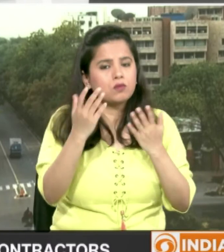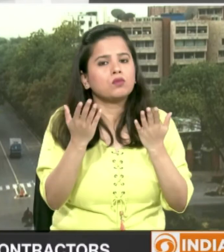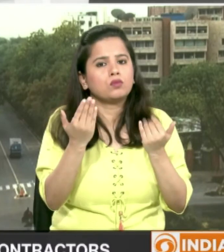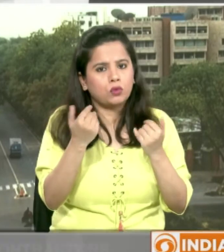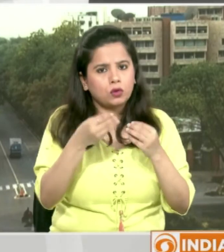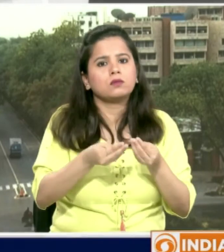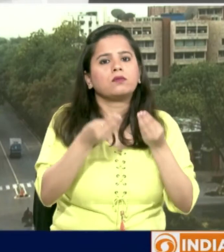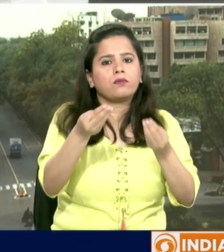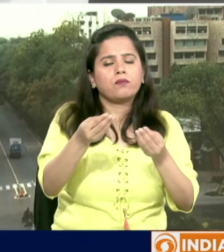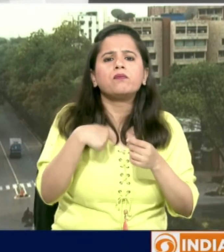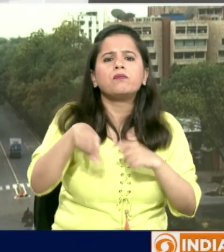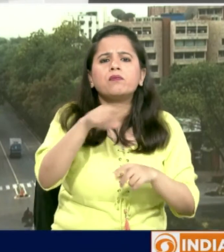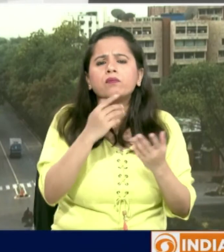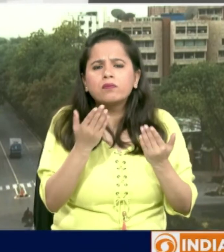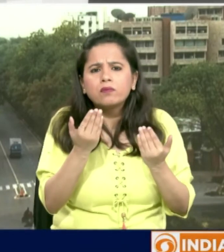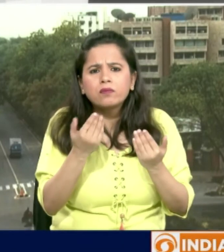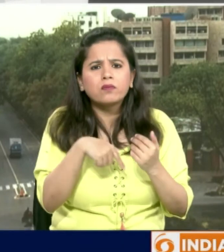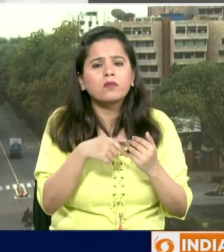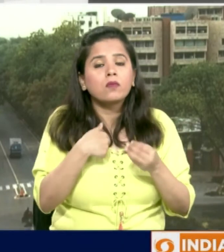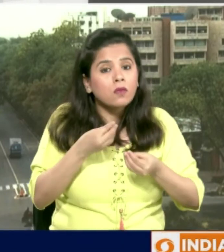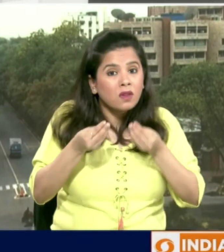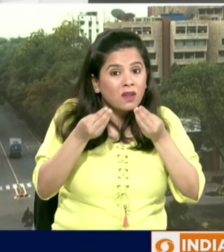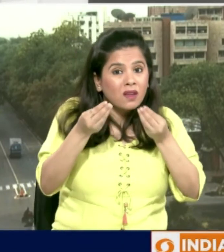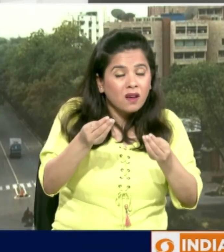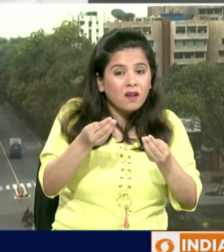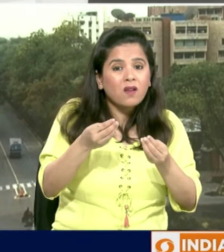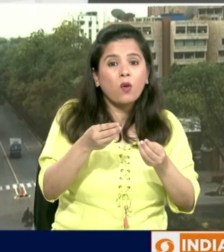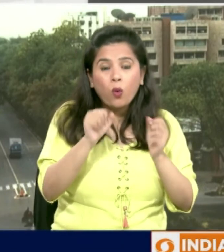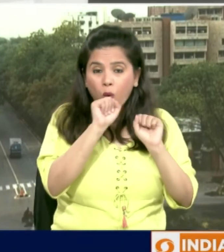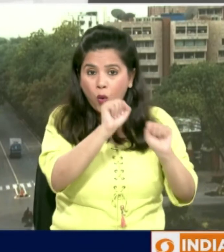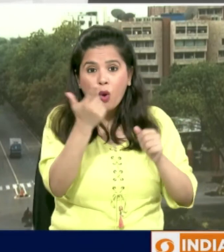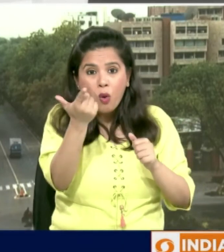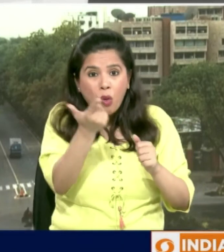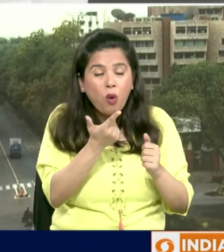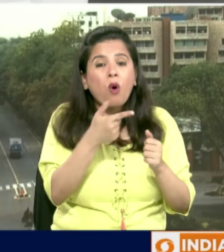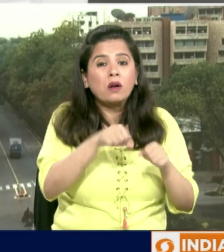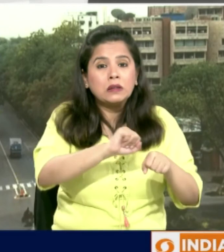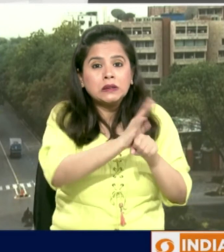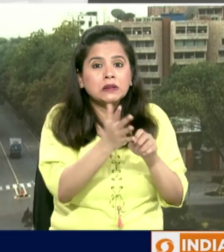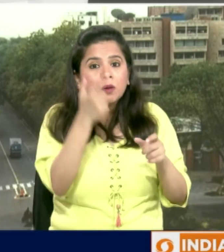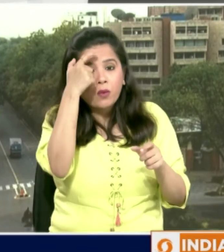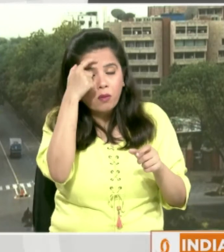This is an existing scheme, but we are expanding its scope.